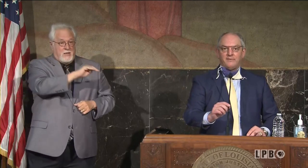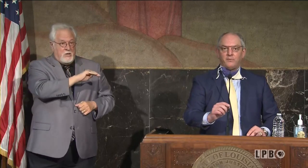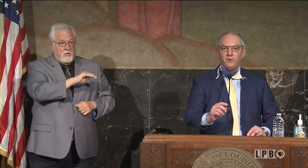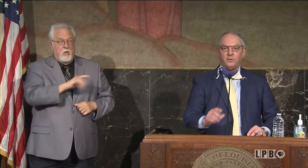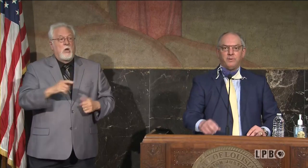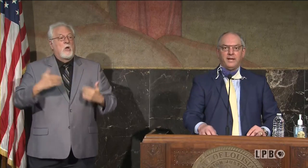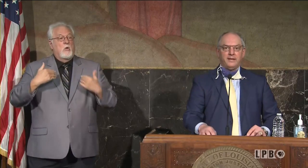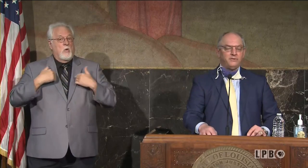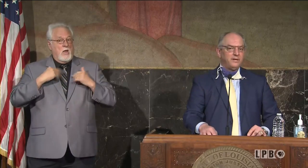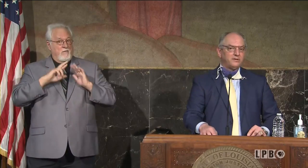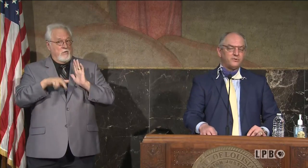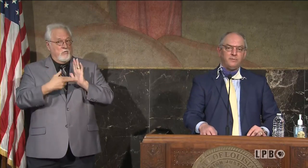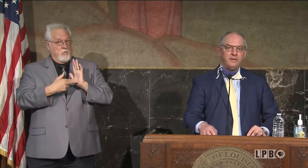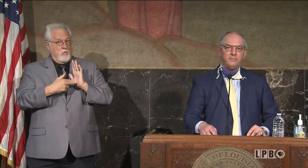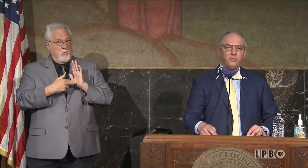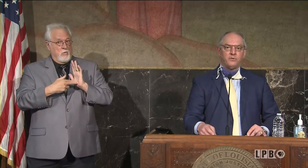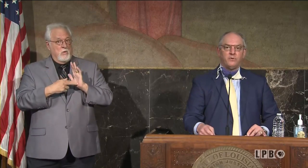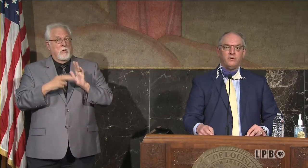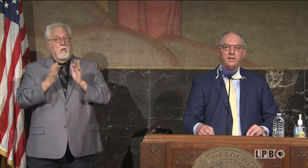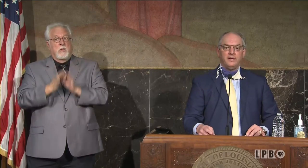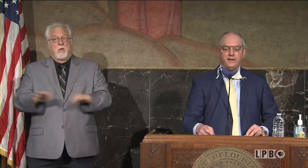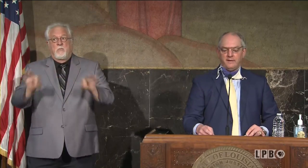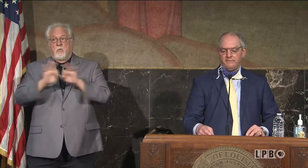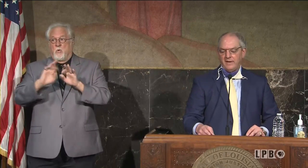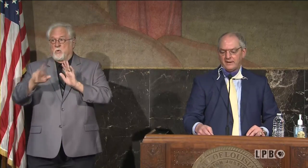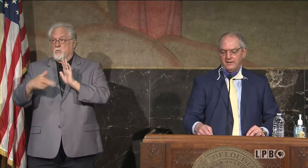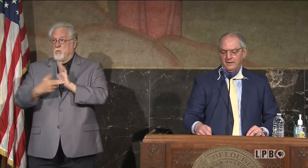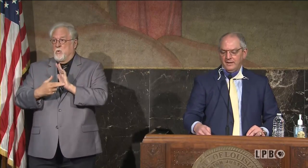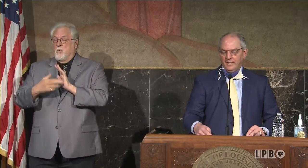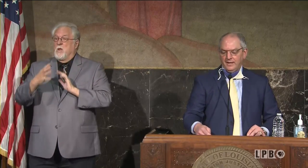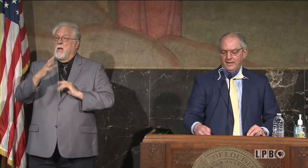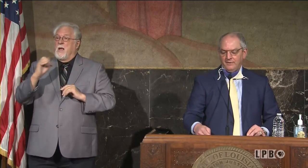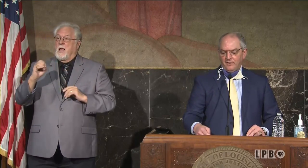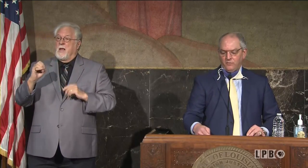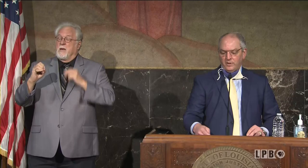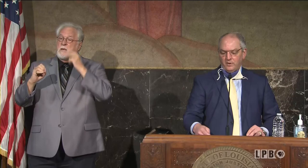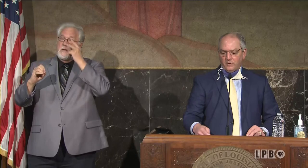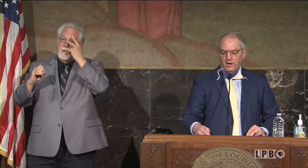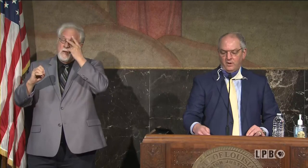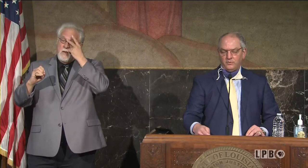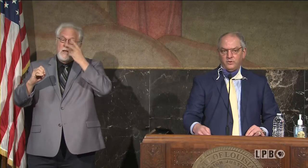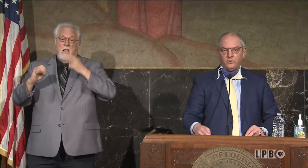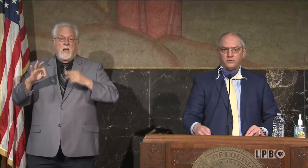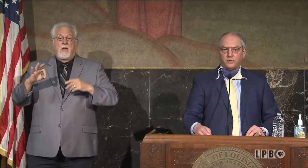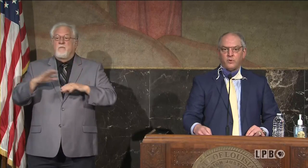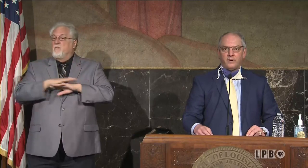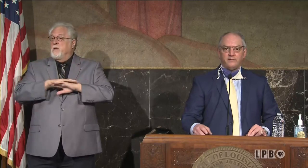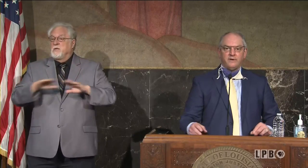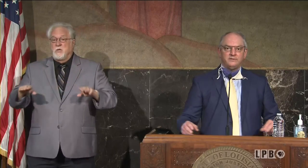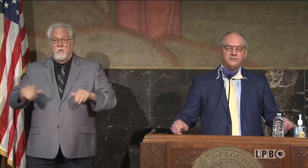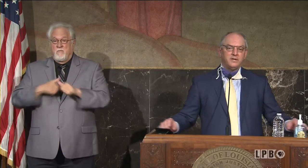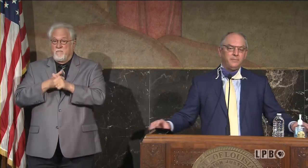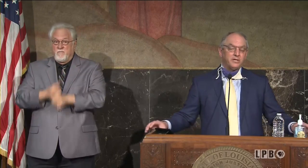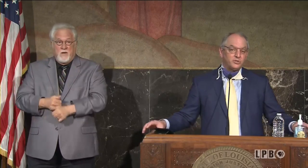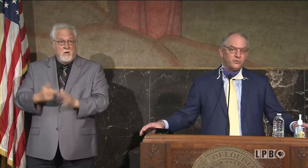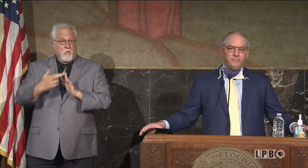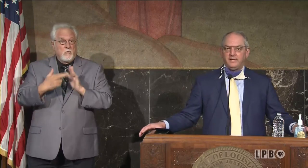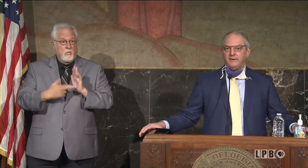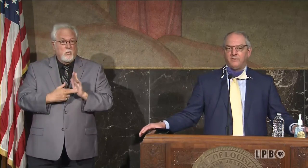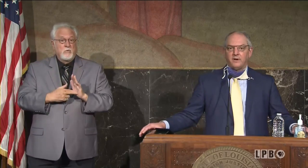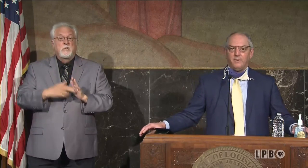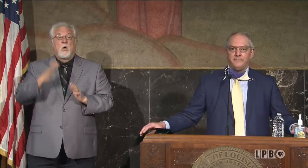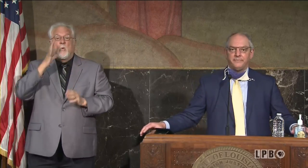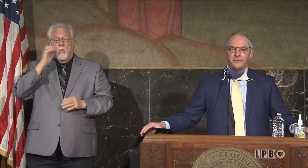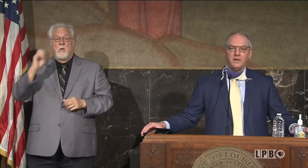you have a role to play, and it's an extremely important role. And in fact, if we don't all do what's required of us, it's going to be